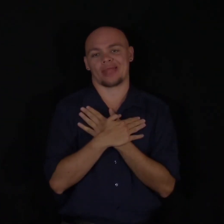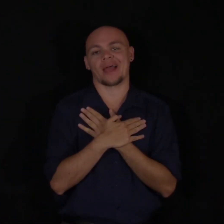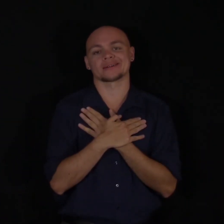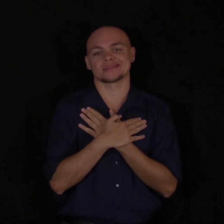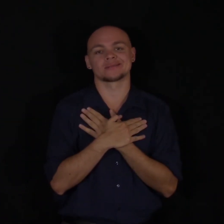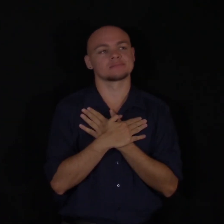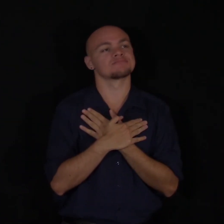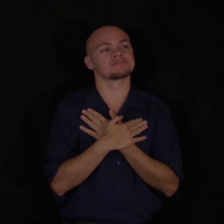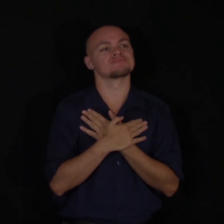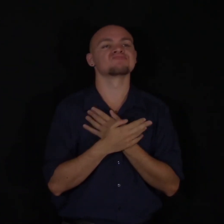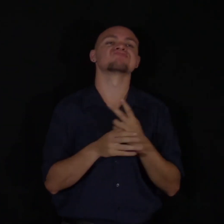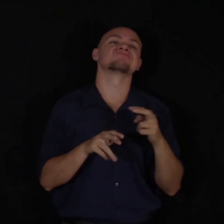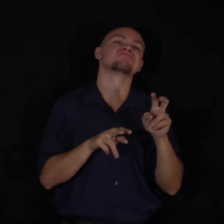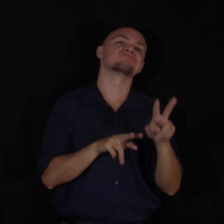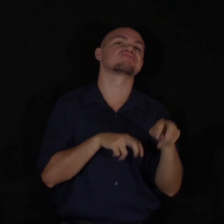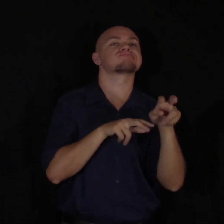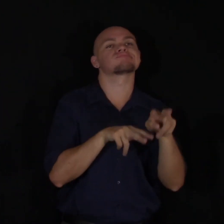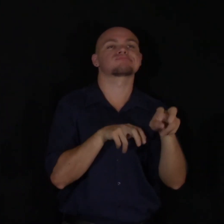goes toward what he wants.